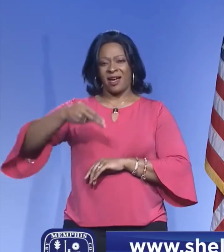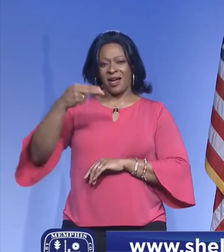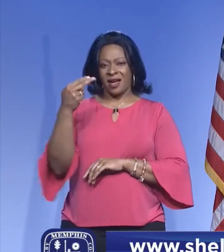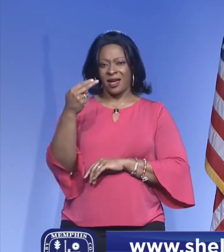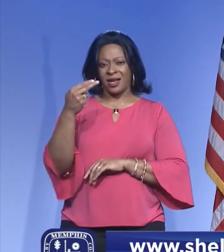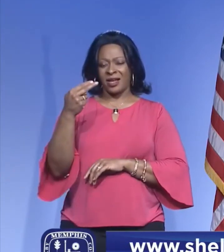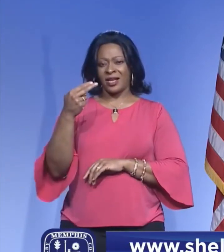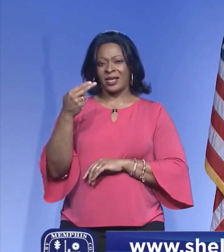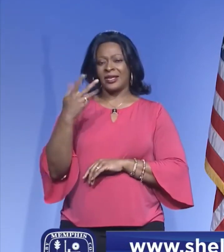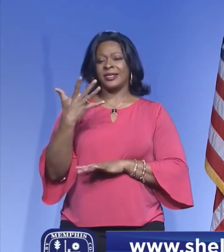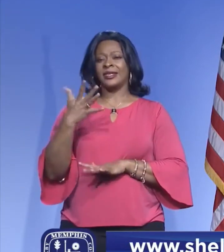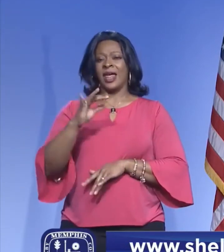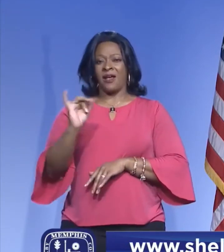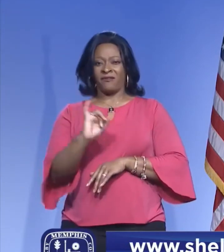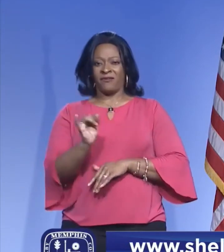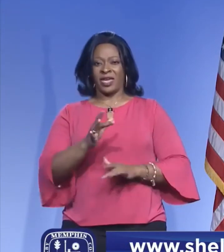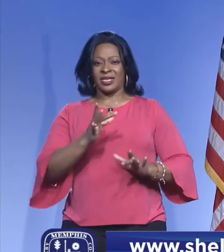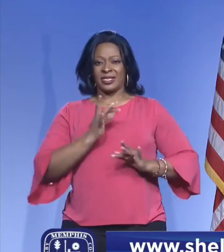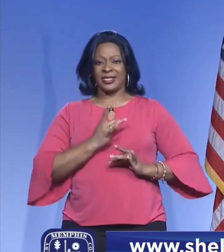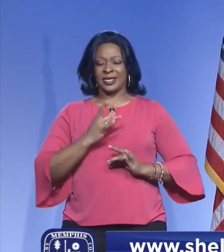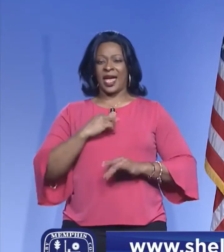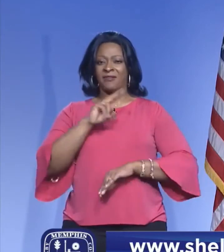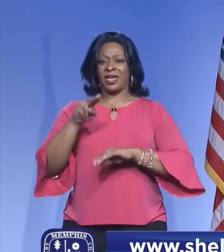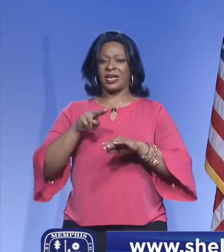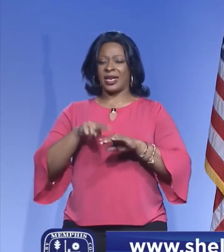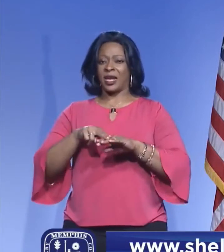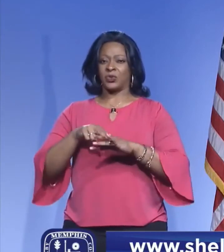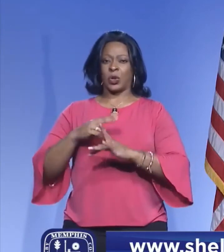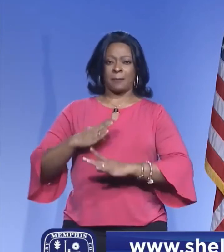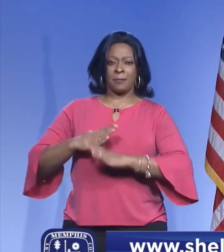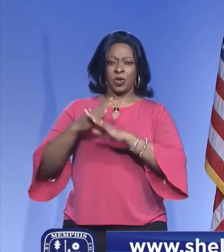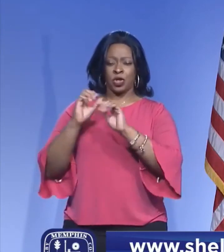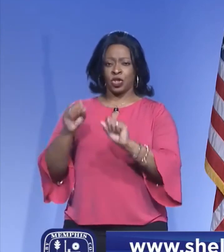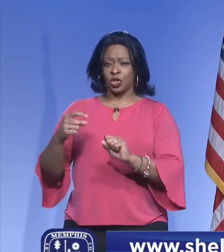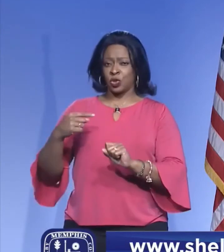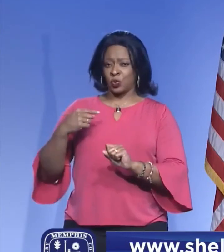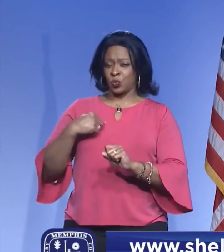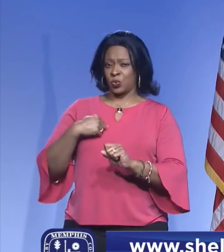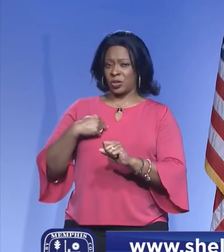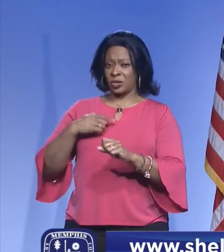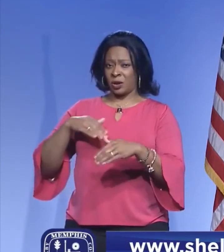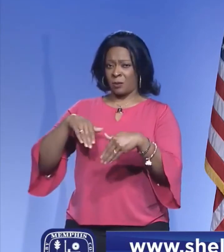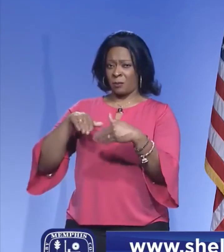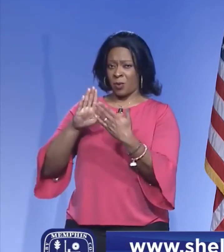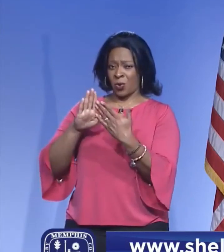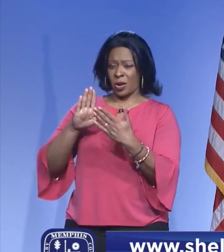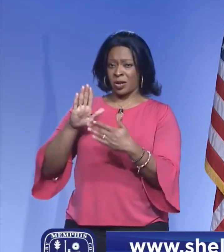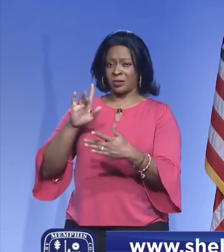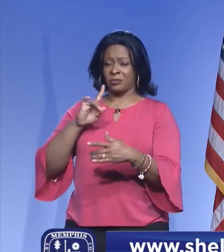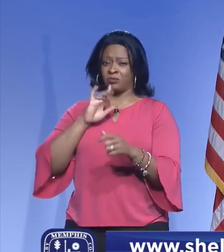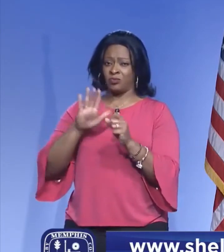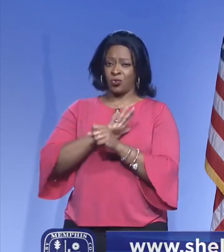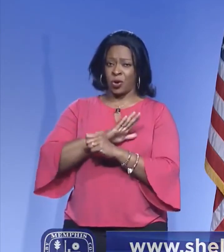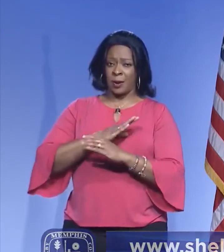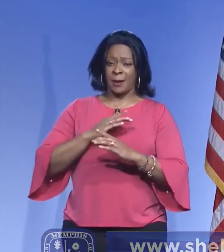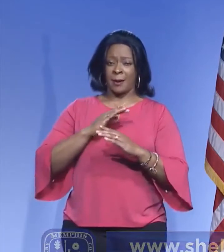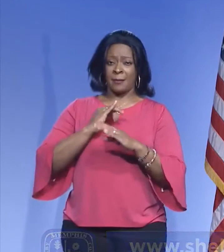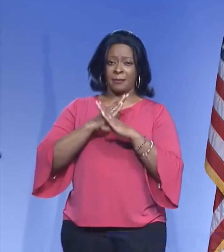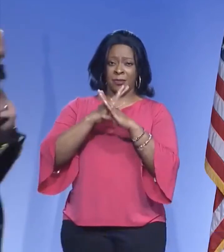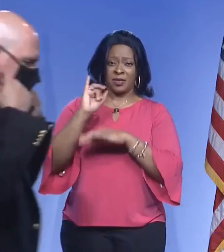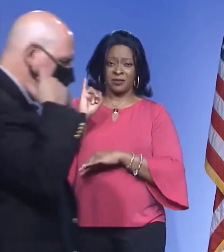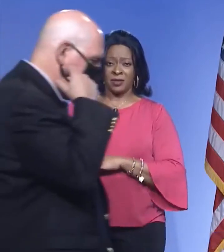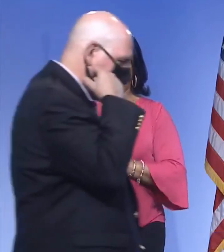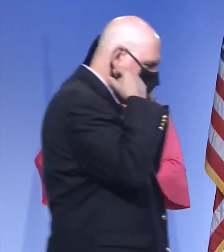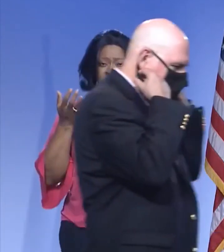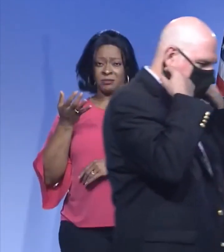been infected and therefore has natural immunity. I mean, could we be approaching herd immunity at this point?